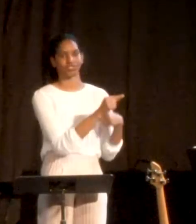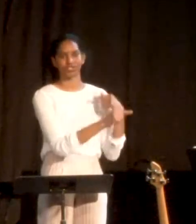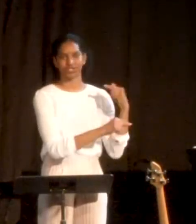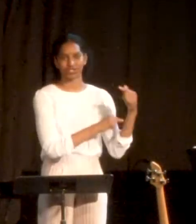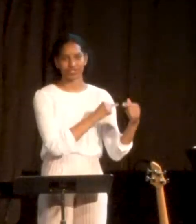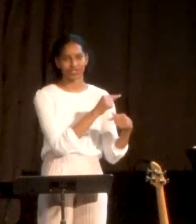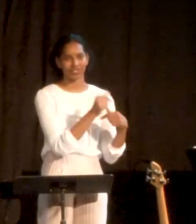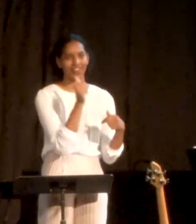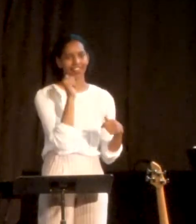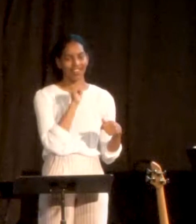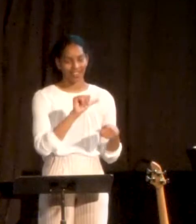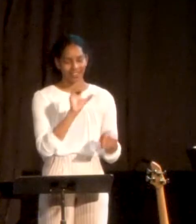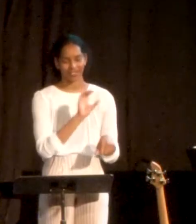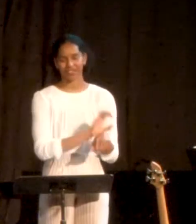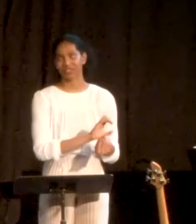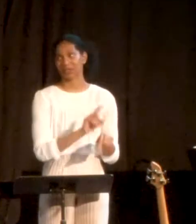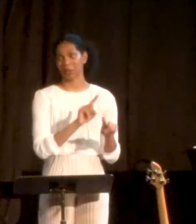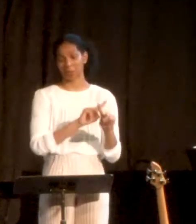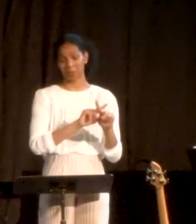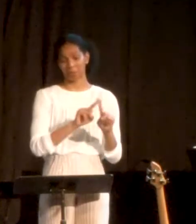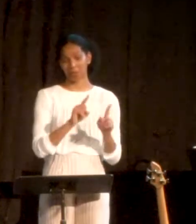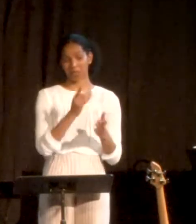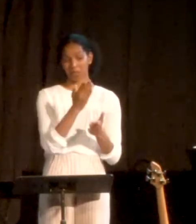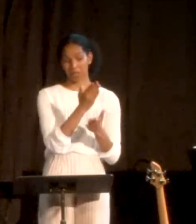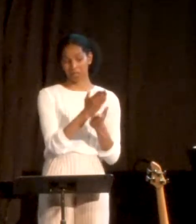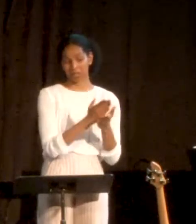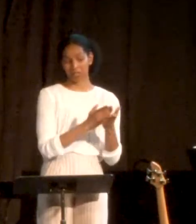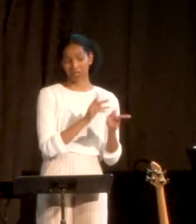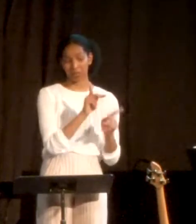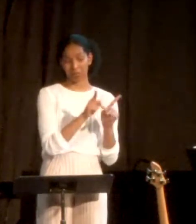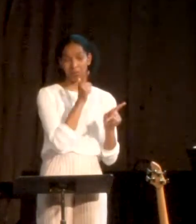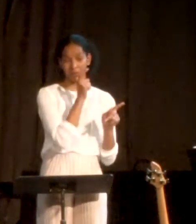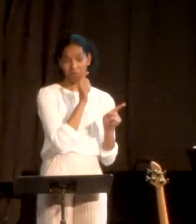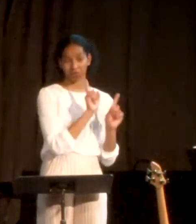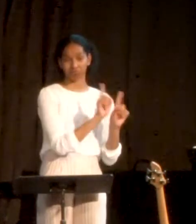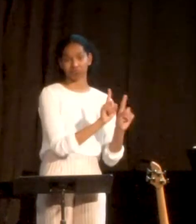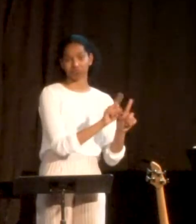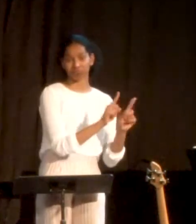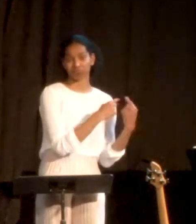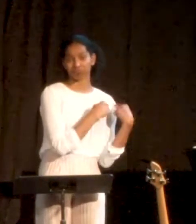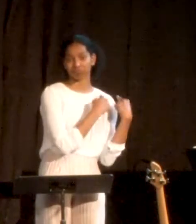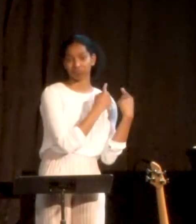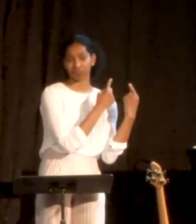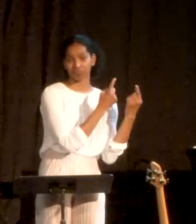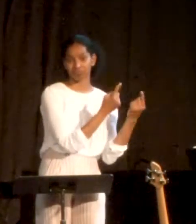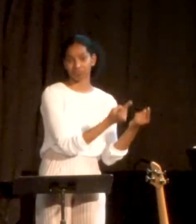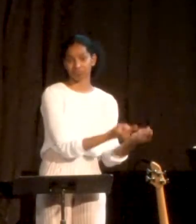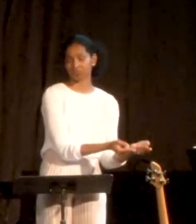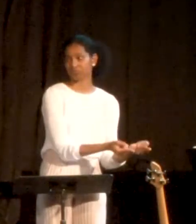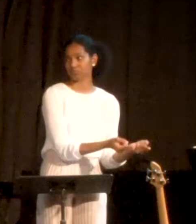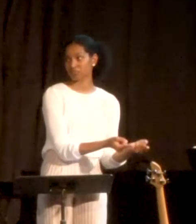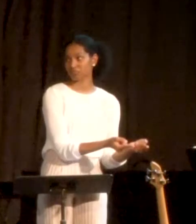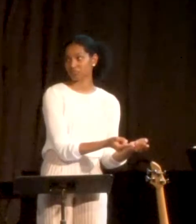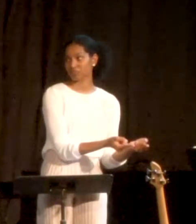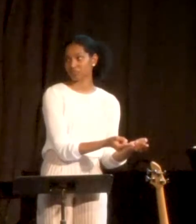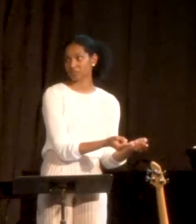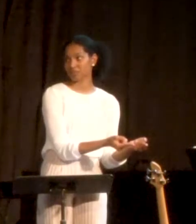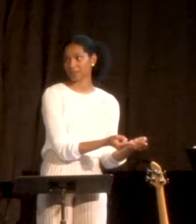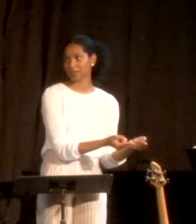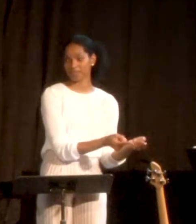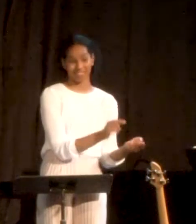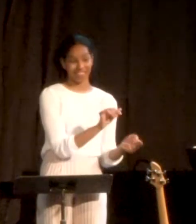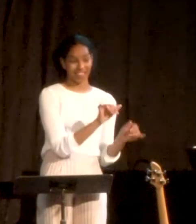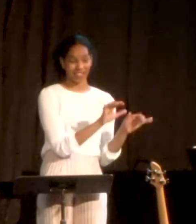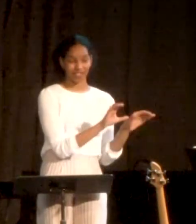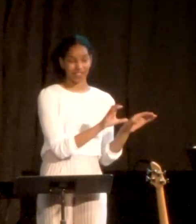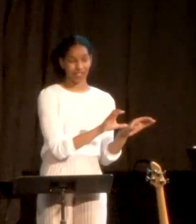But there are some old-timers who have been at this, doing the same things for